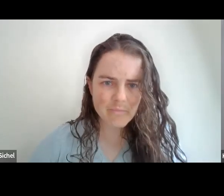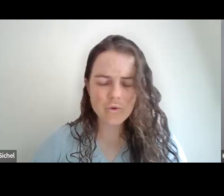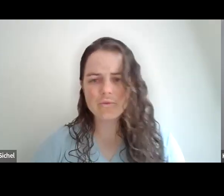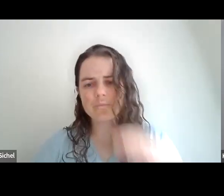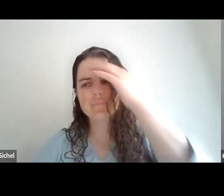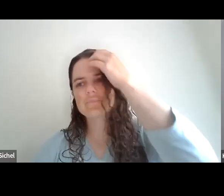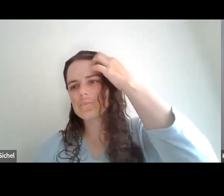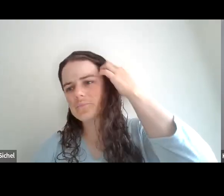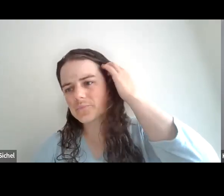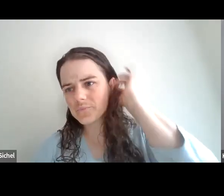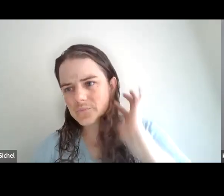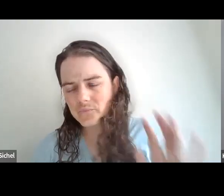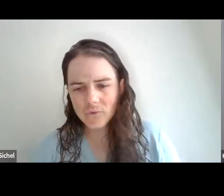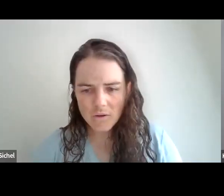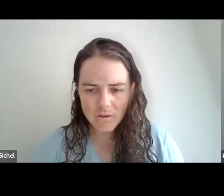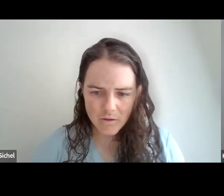beautiful.